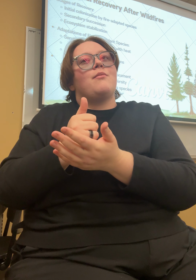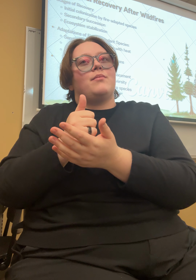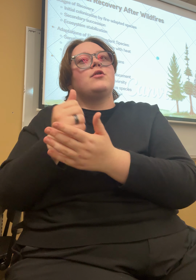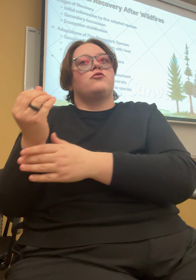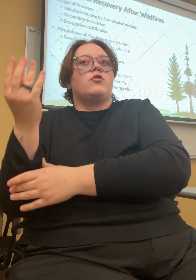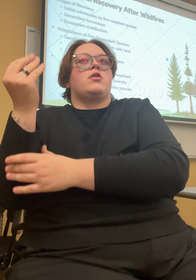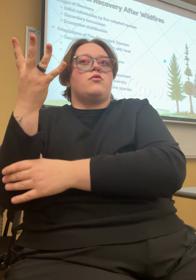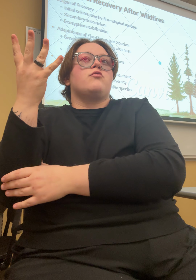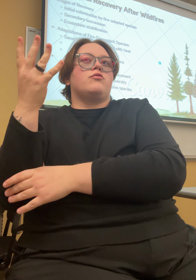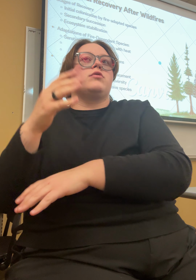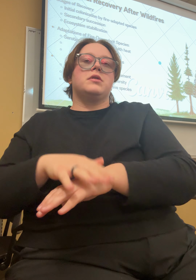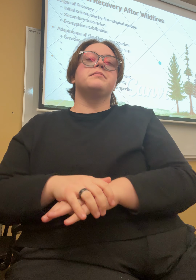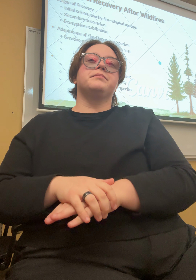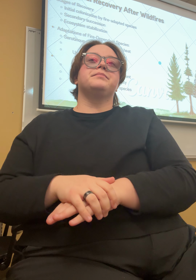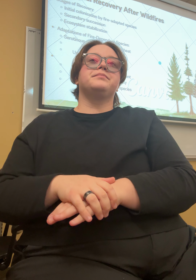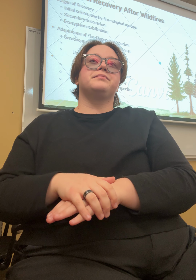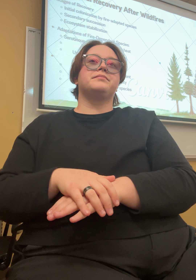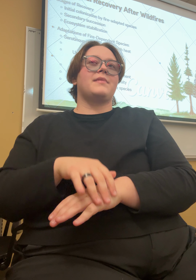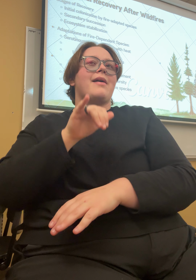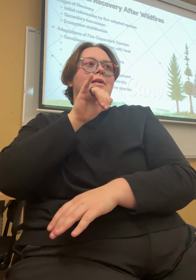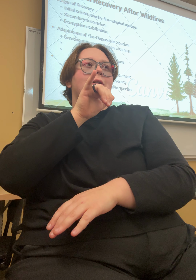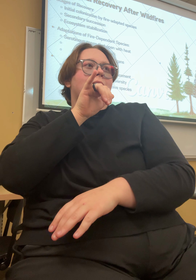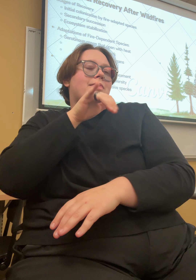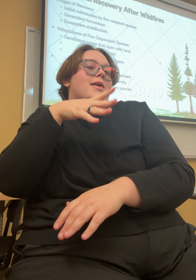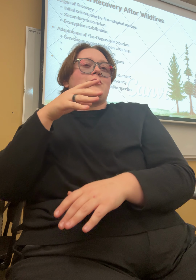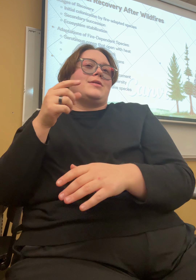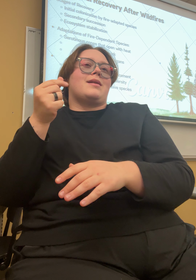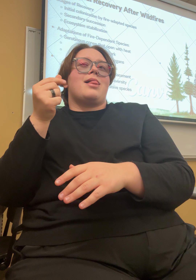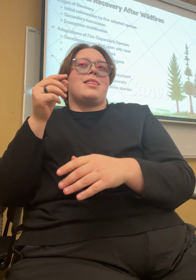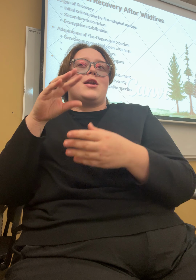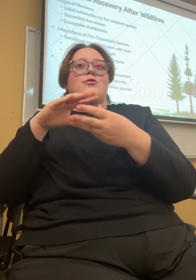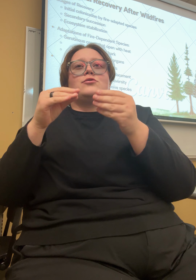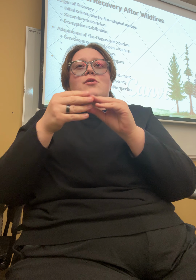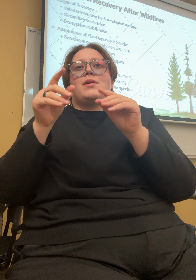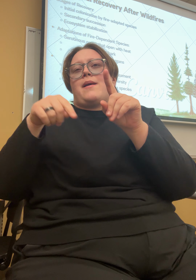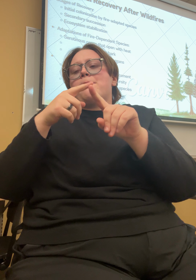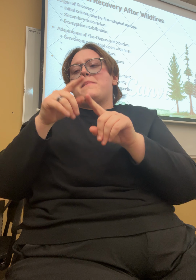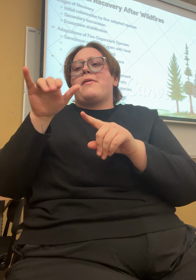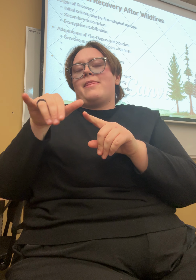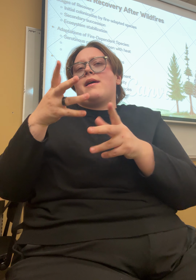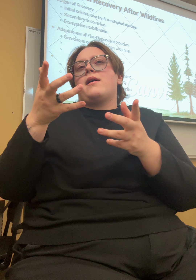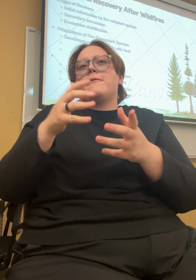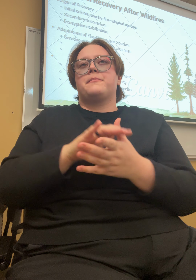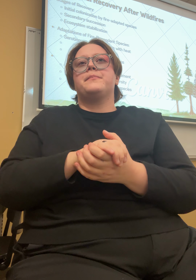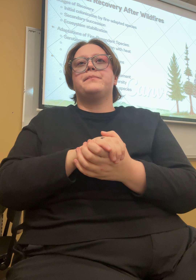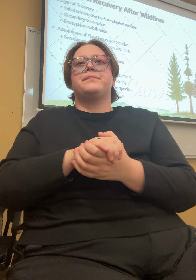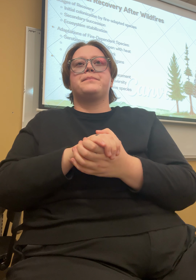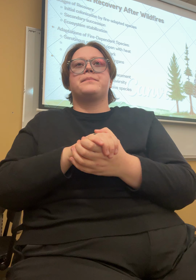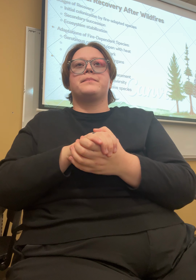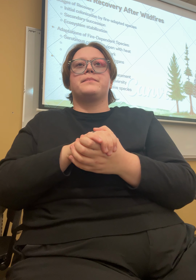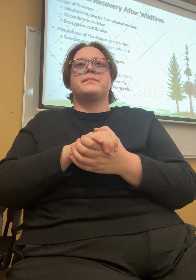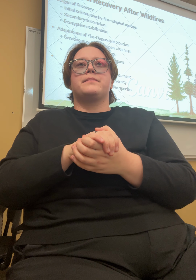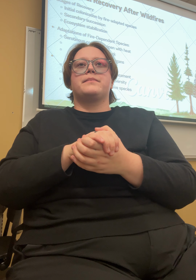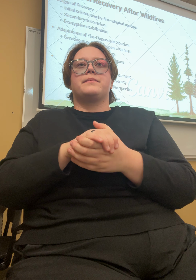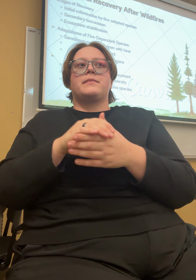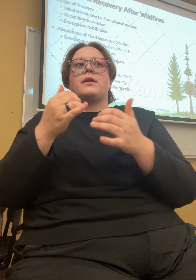just a story about that. And then we have ecological